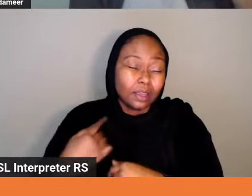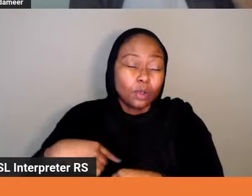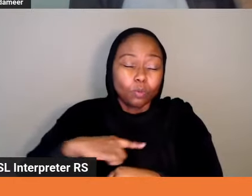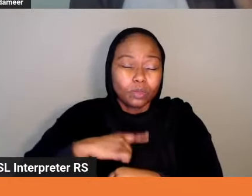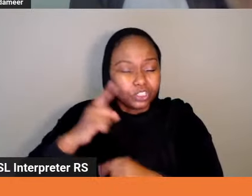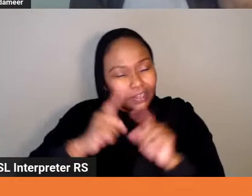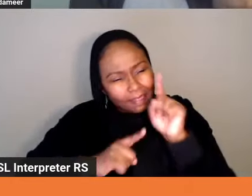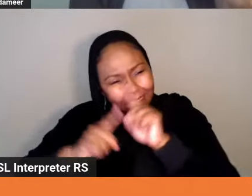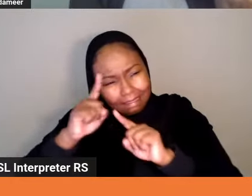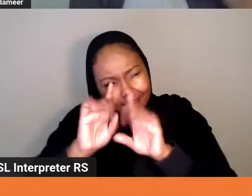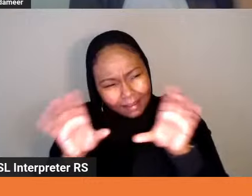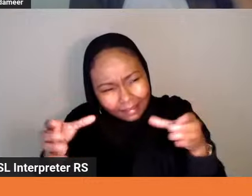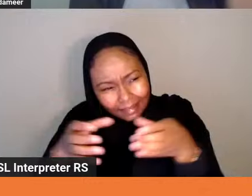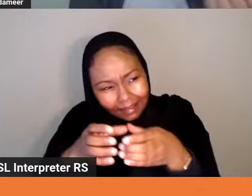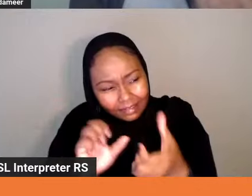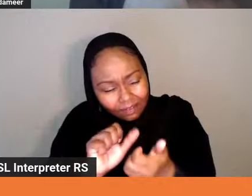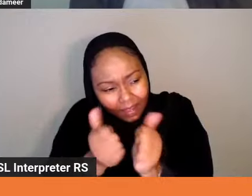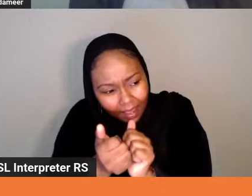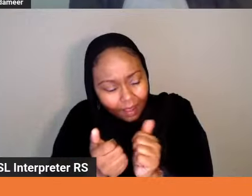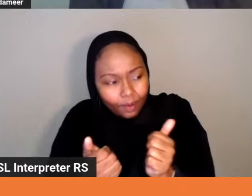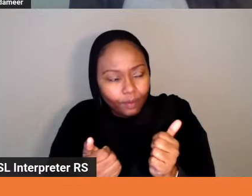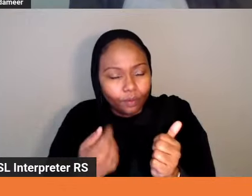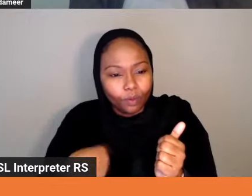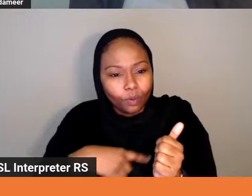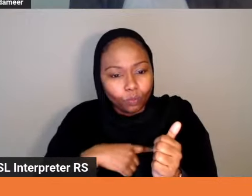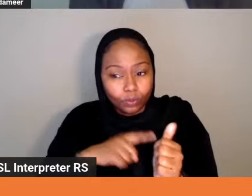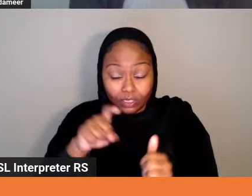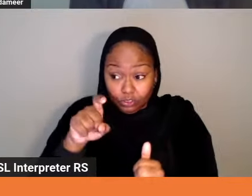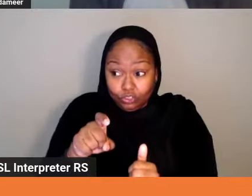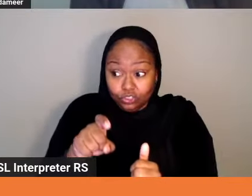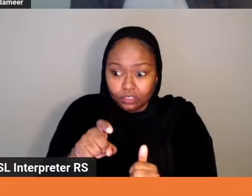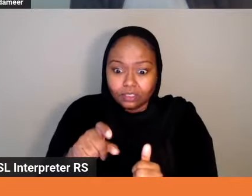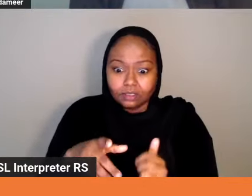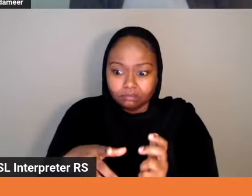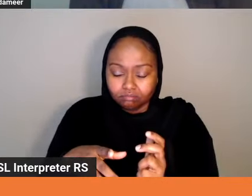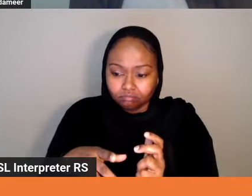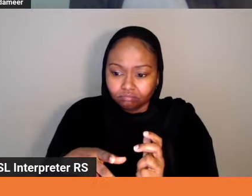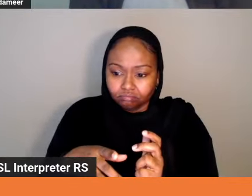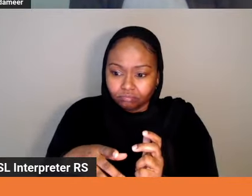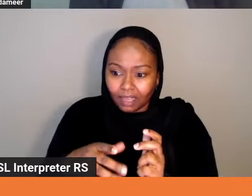collectively how we are supposed to face these